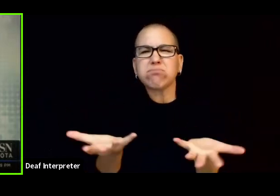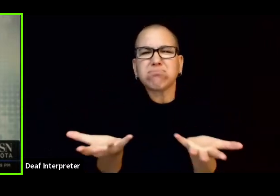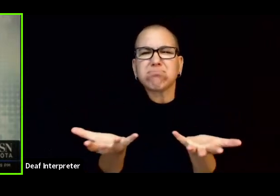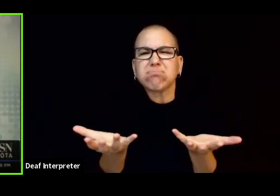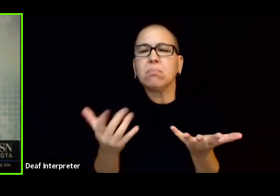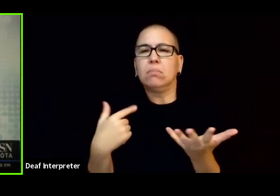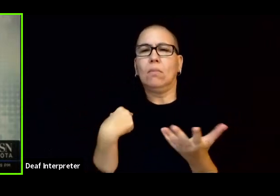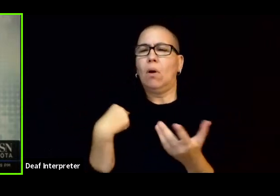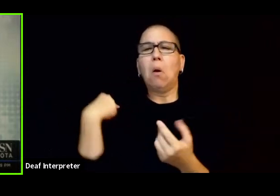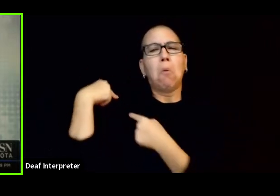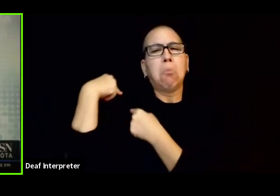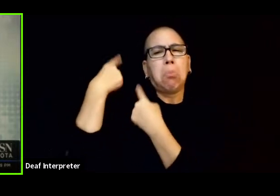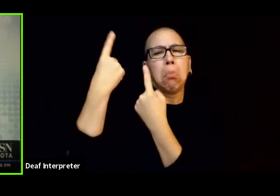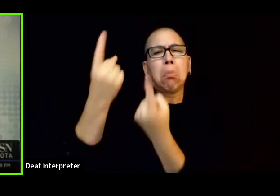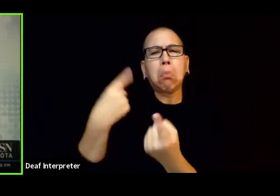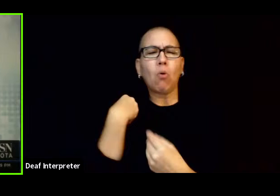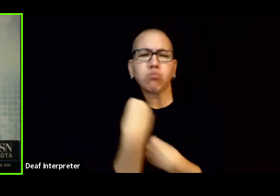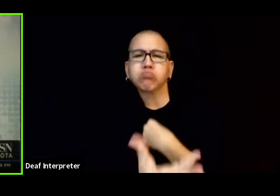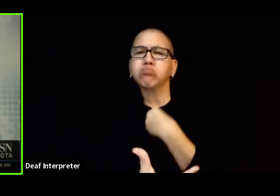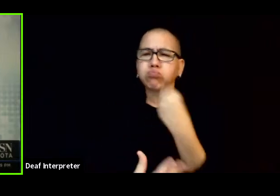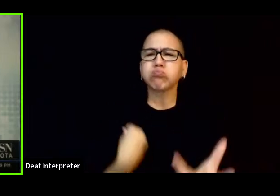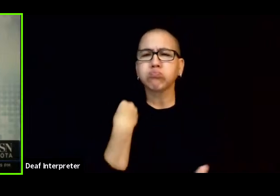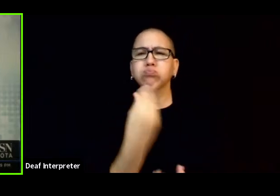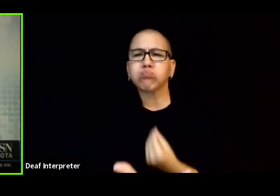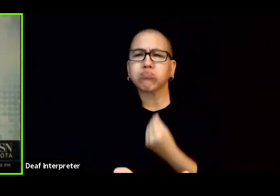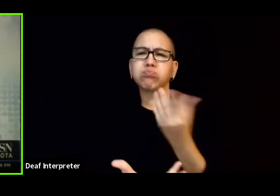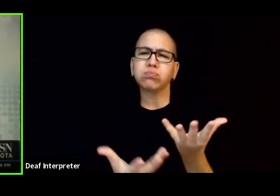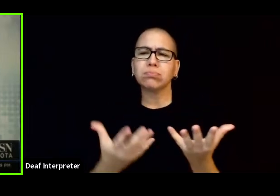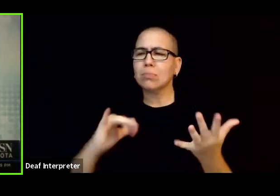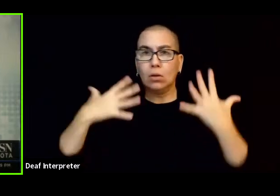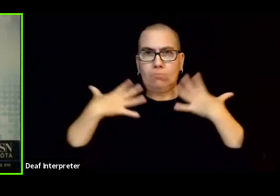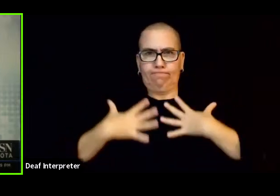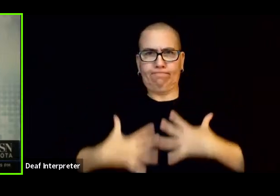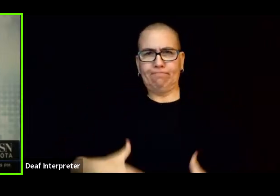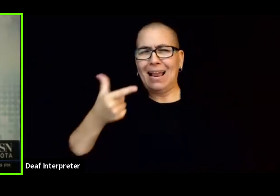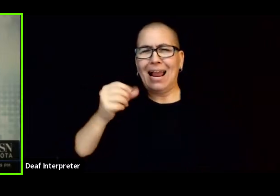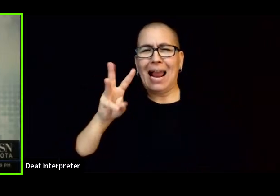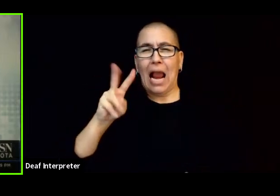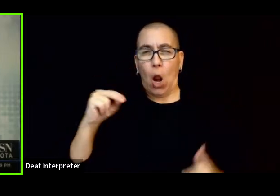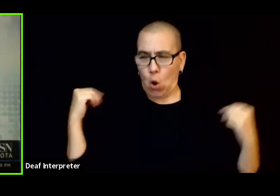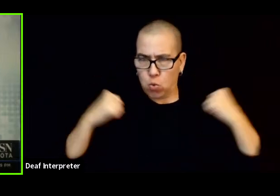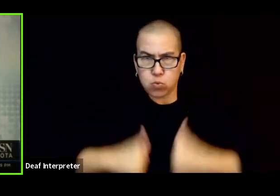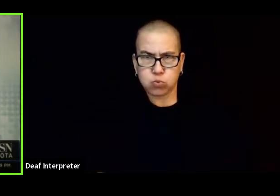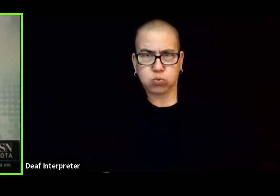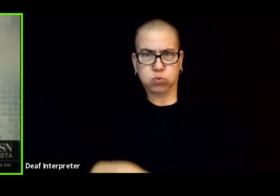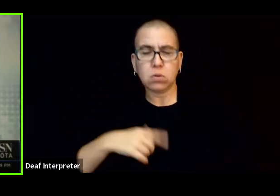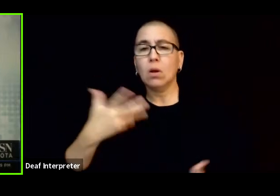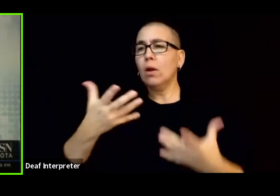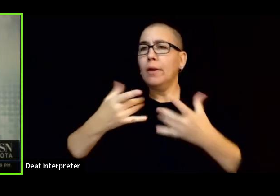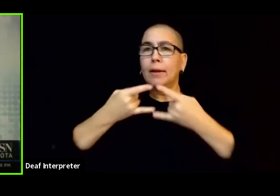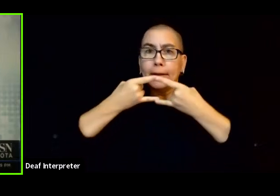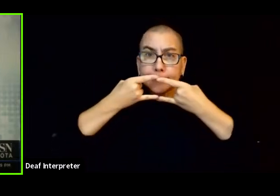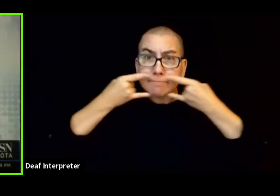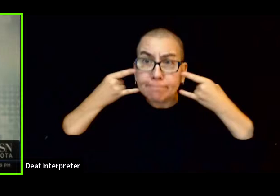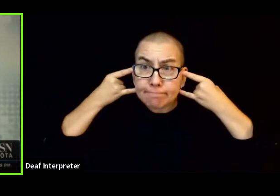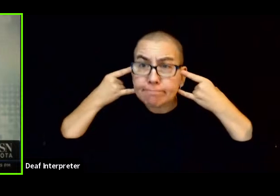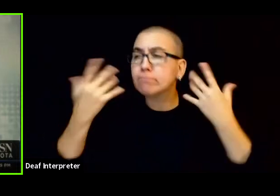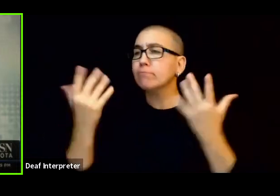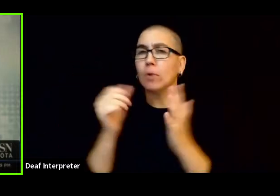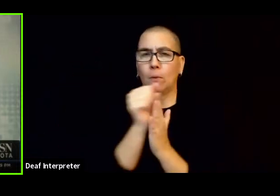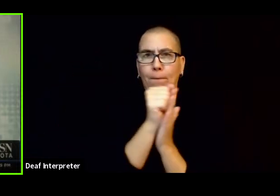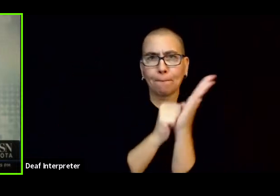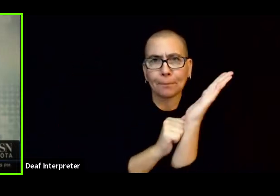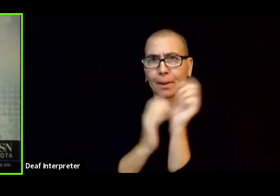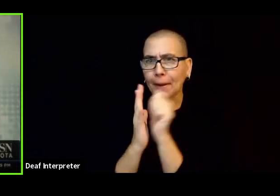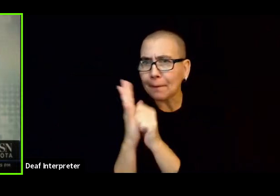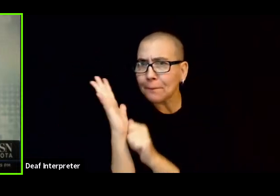gowns, hundreds of thousands of face masks, and millions of gloves. We've provided fit testing to healthcare coalitions to support long-term